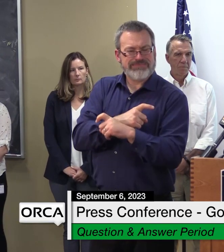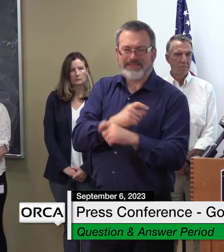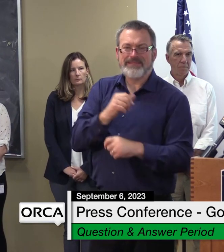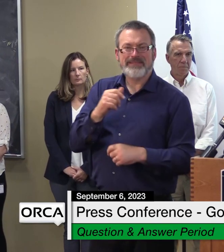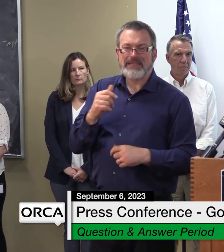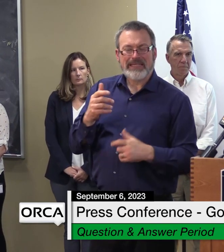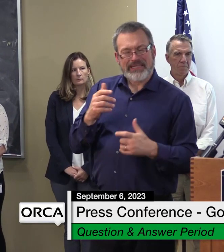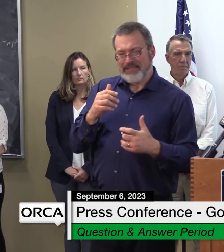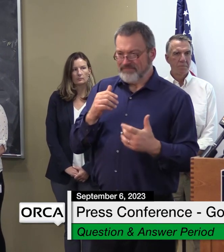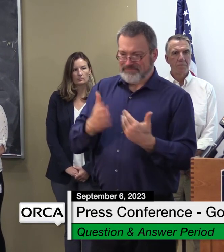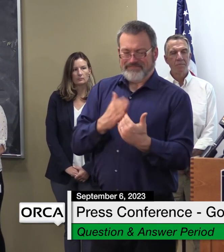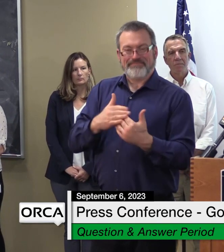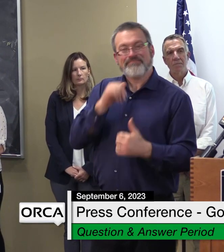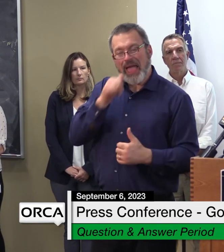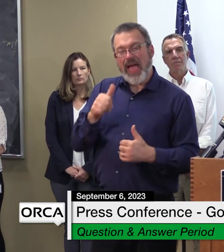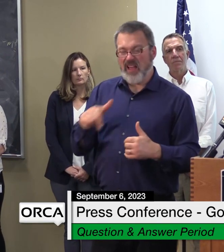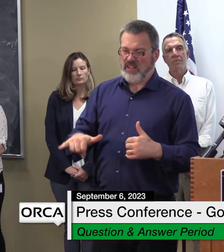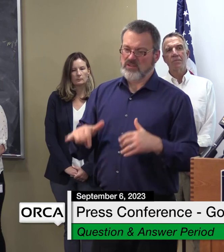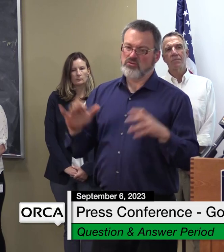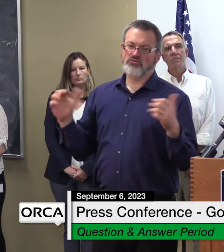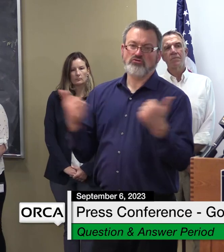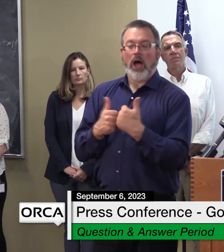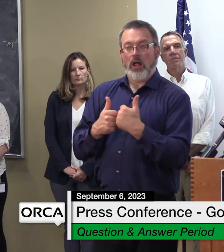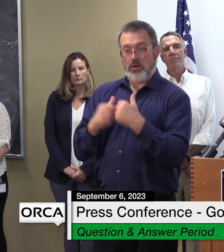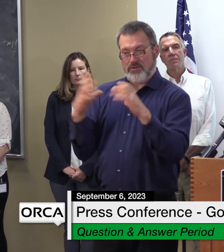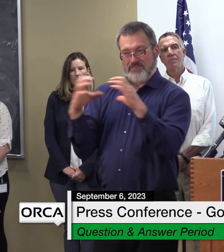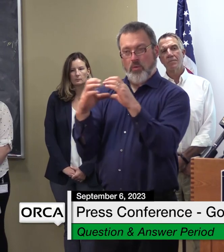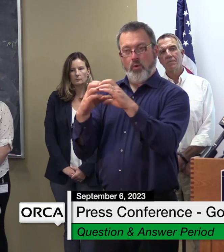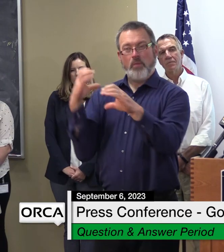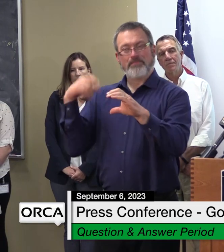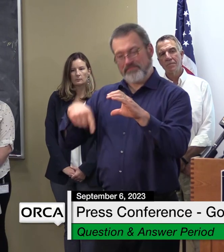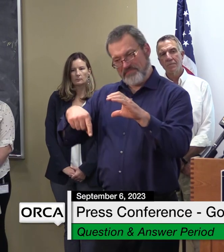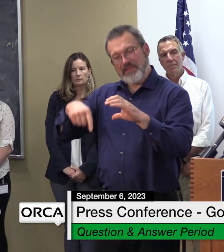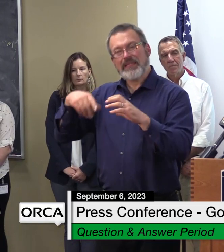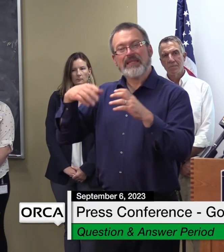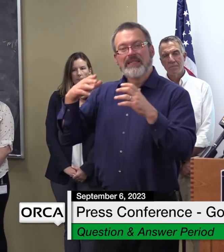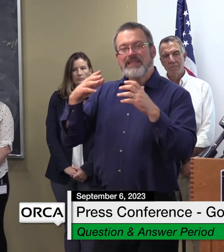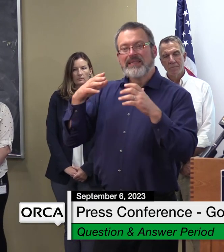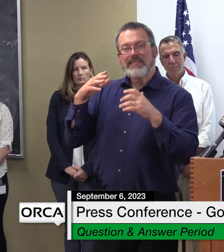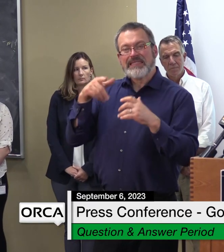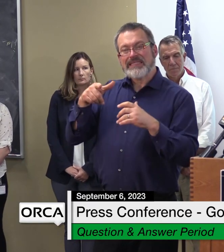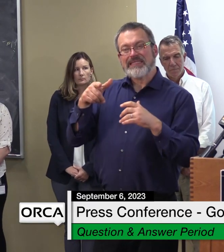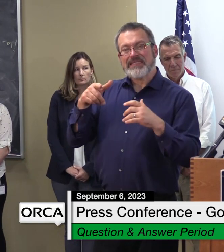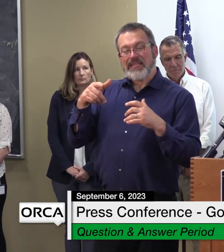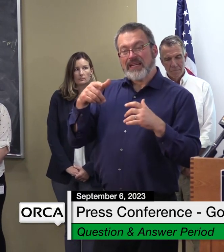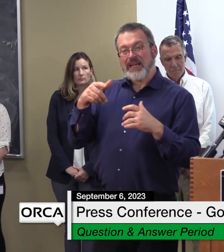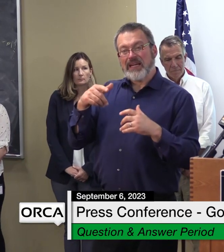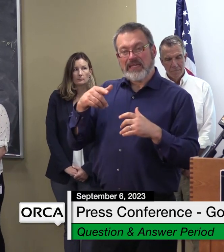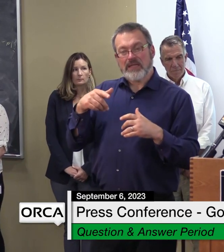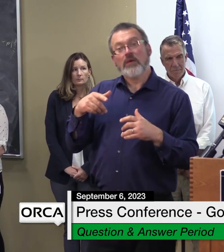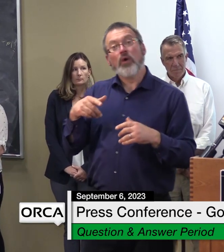work with for the mobile homes. Is this fair, do you think?